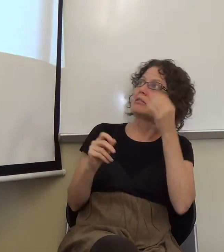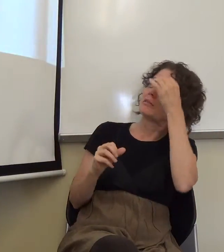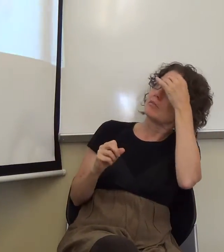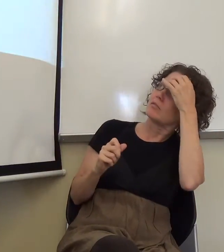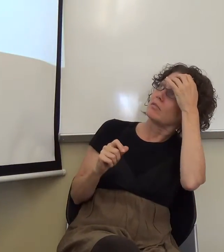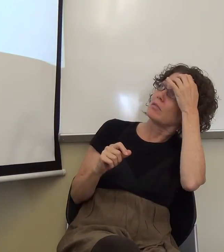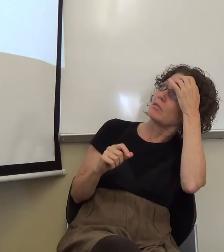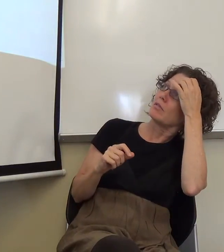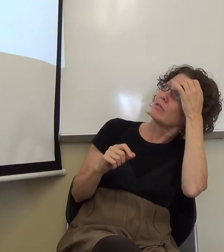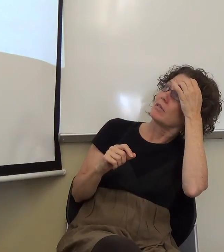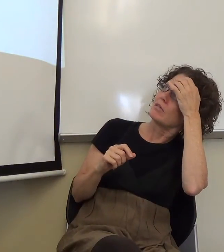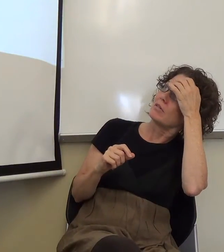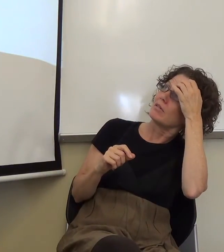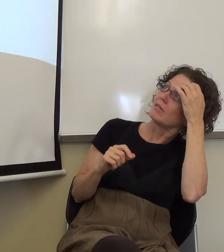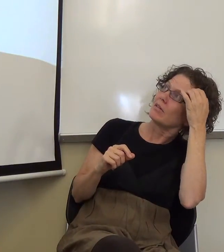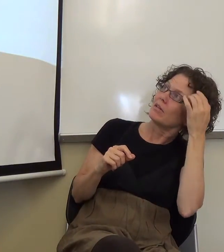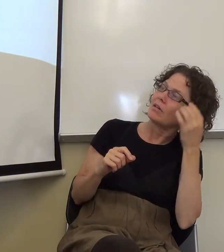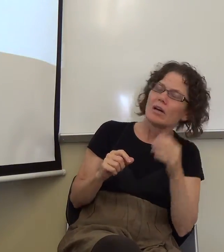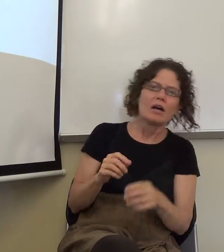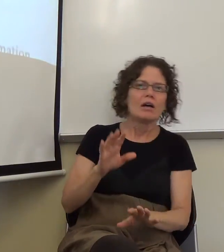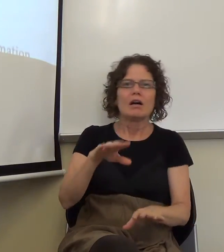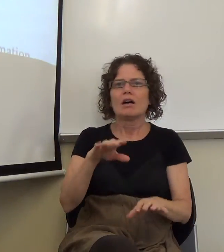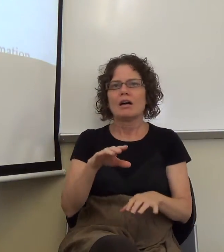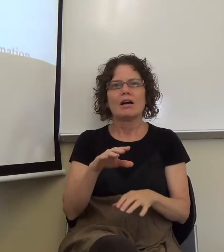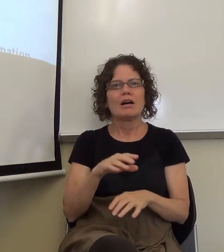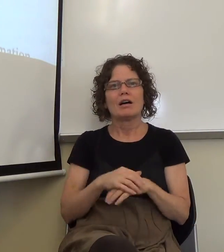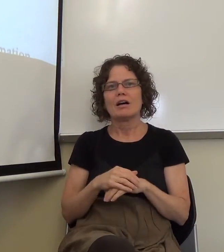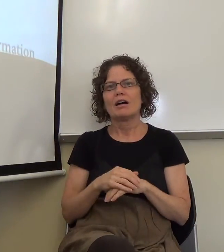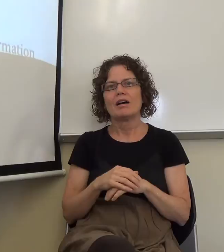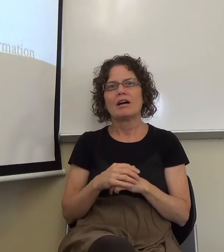Oh, that's right, we already did. It's very hard doing this one right after the other. Okay.